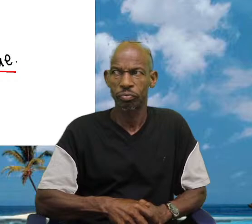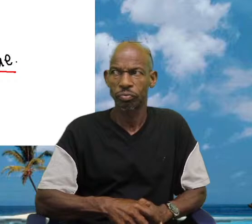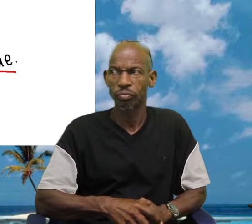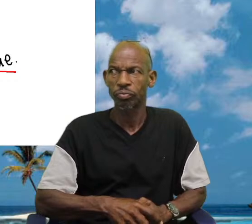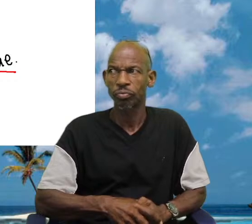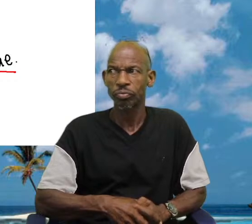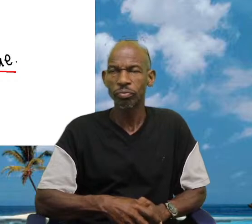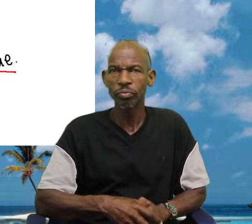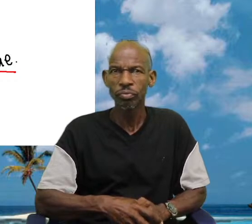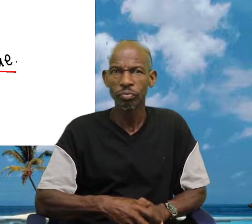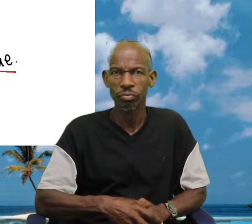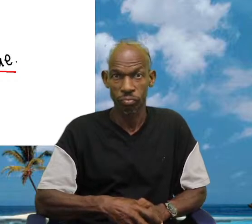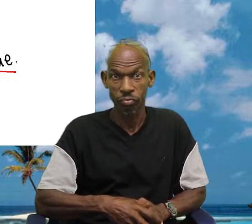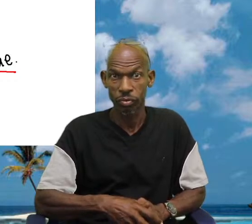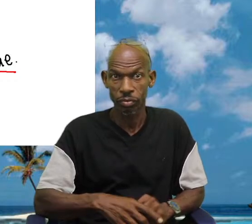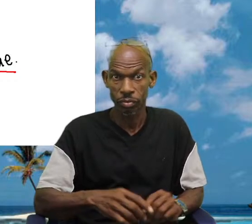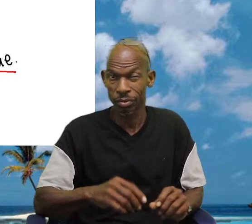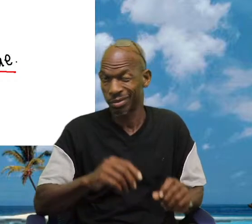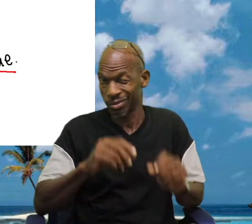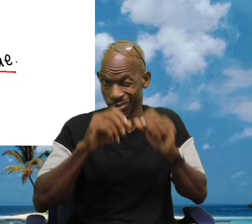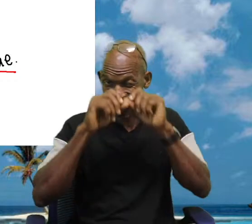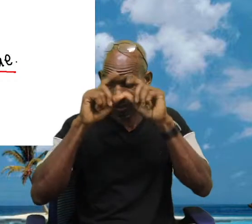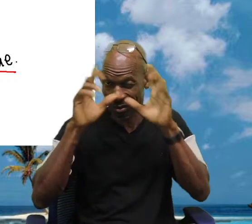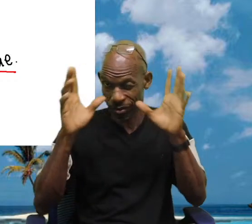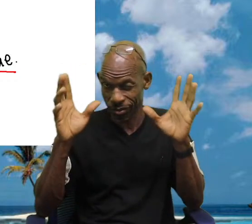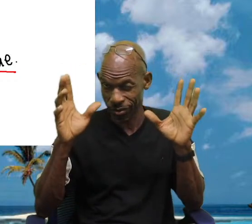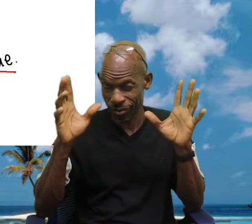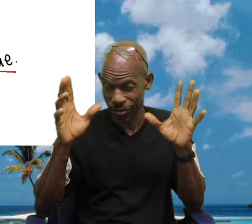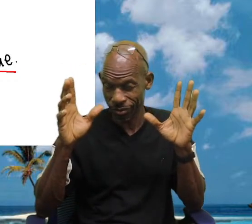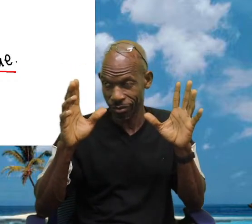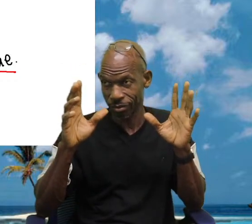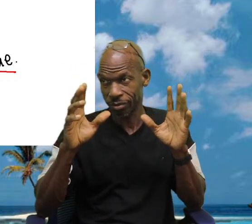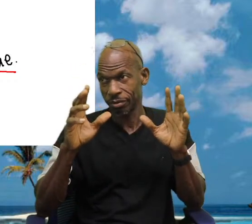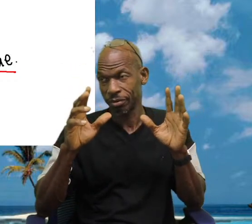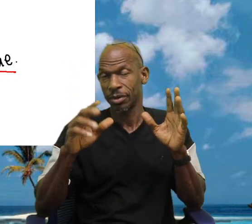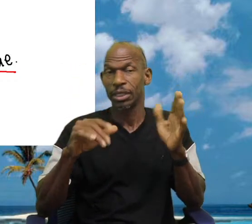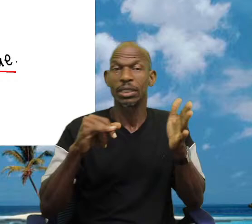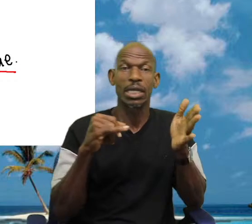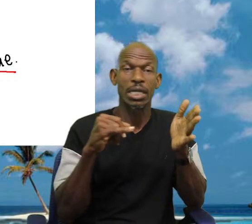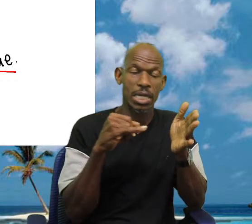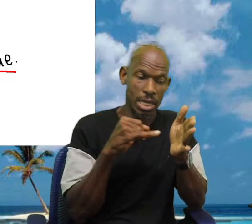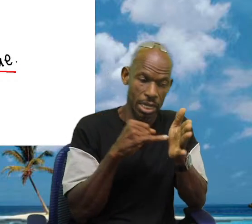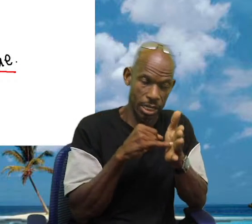word church, I will say it is a